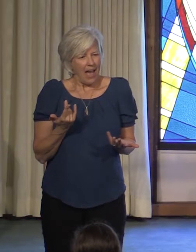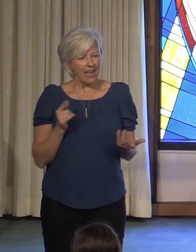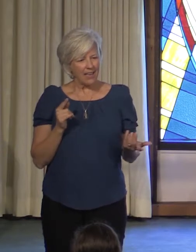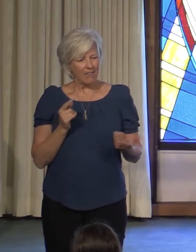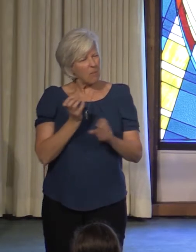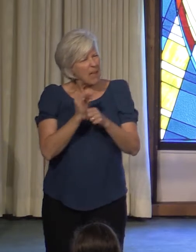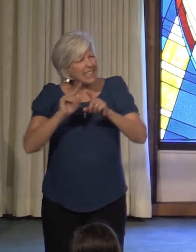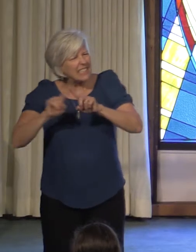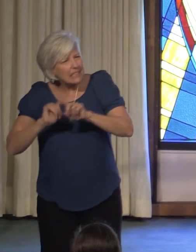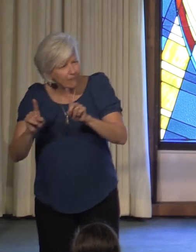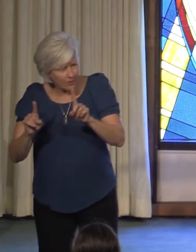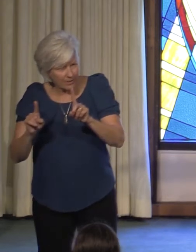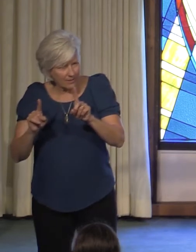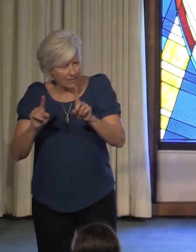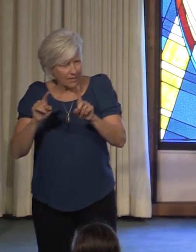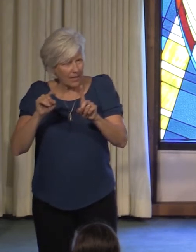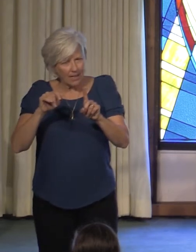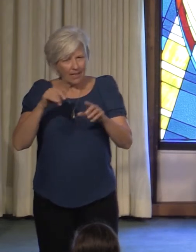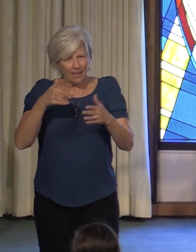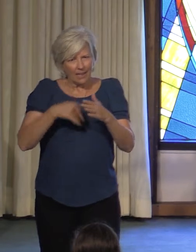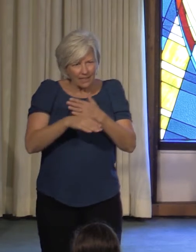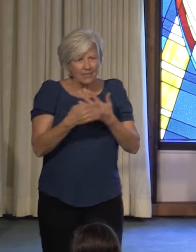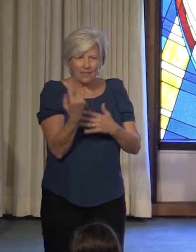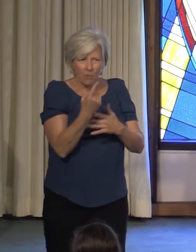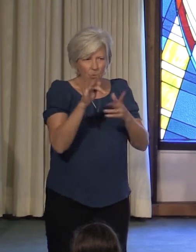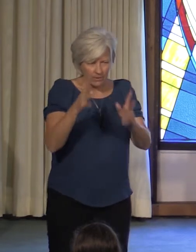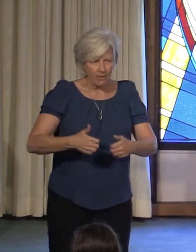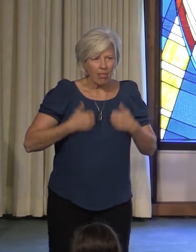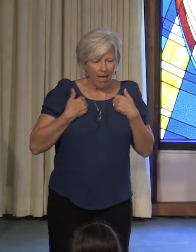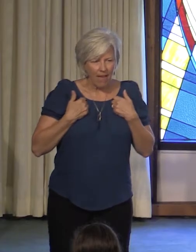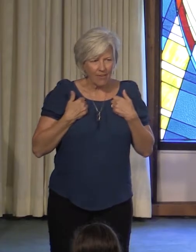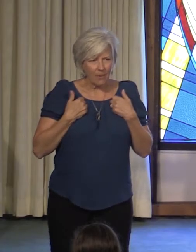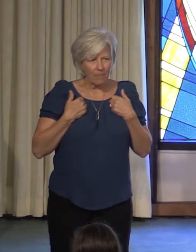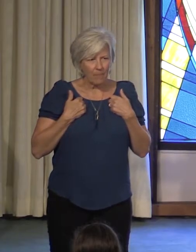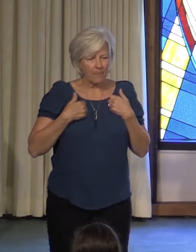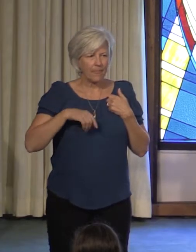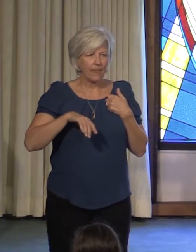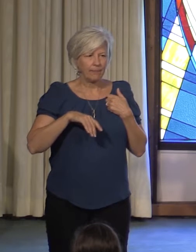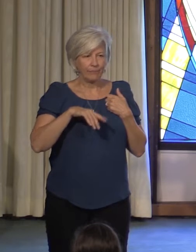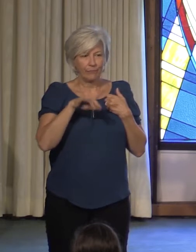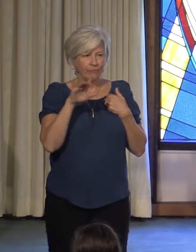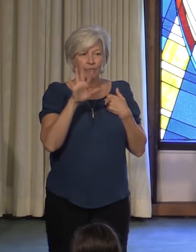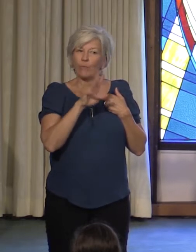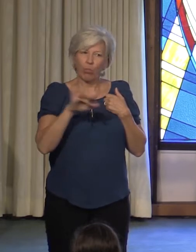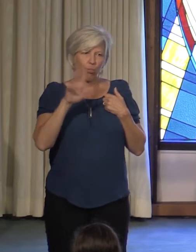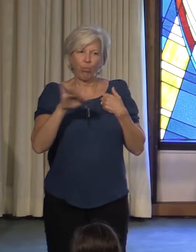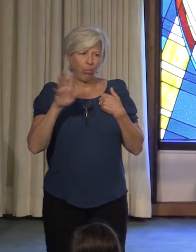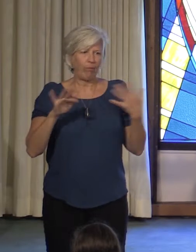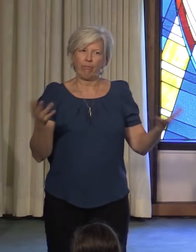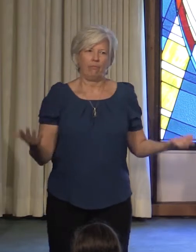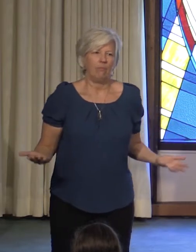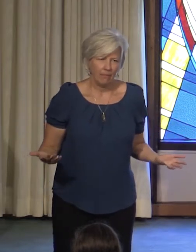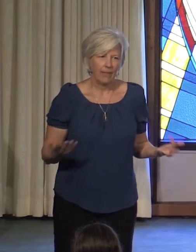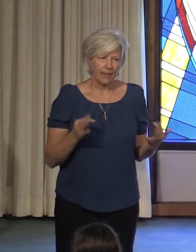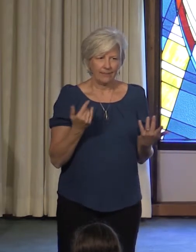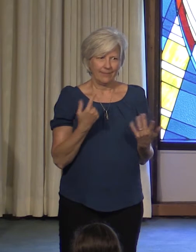one way or another. Rabindranath Tagore, sorry,